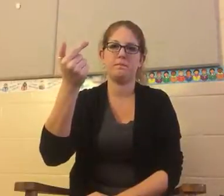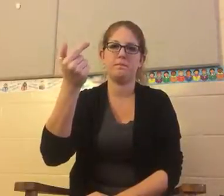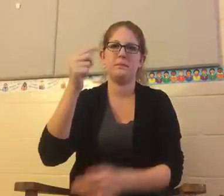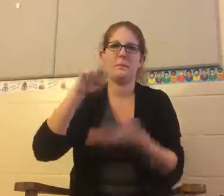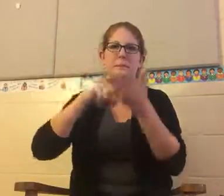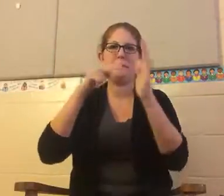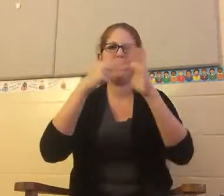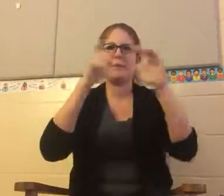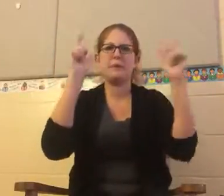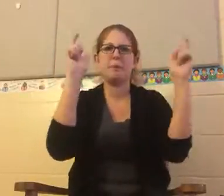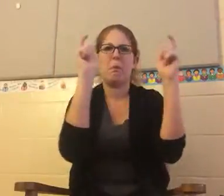is seen.